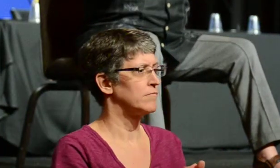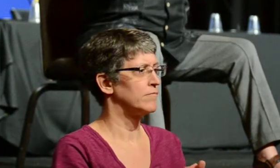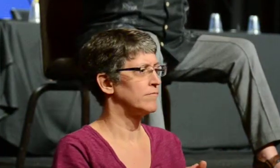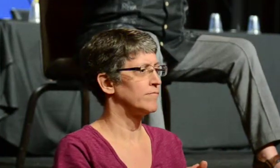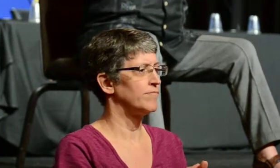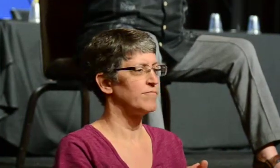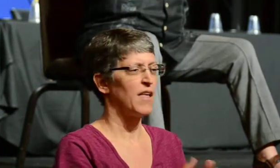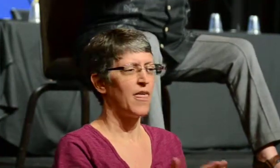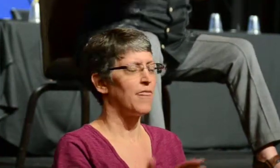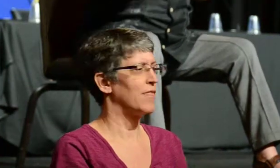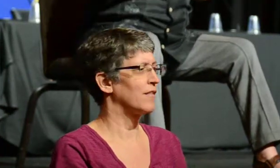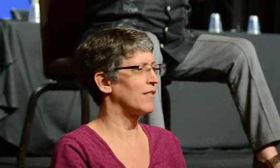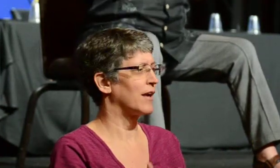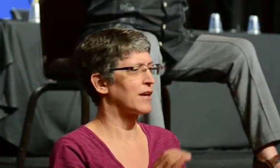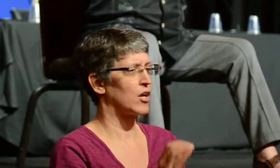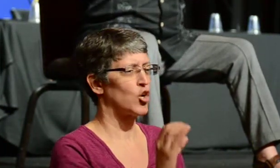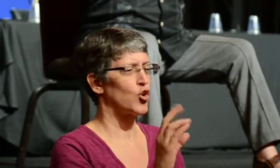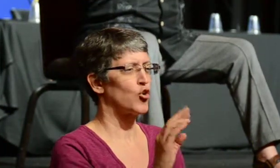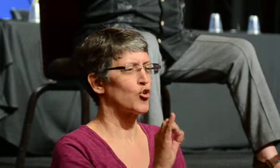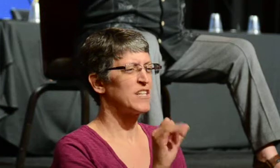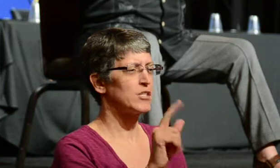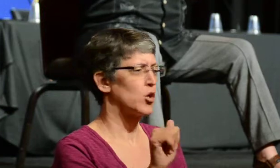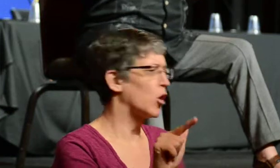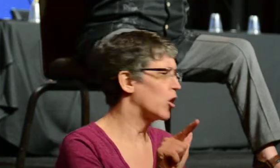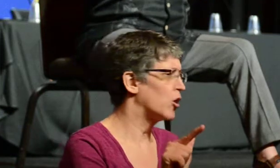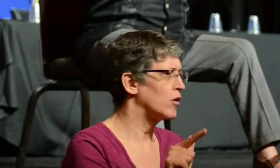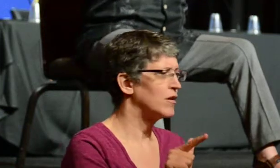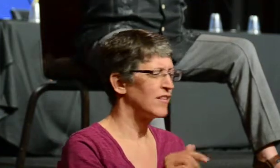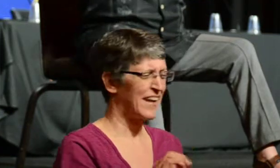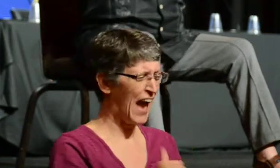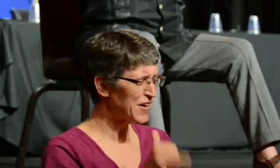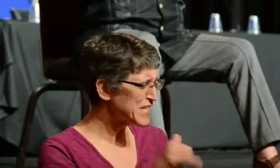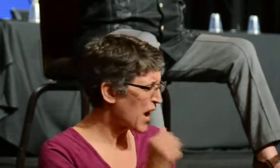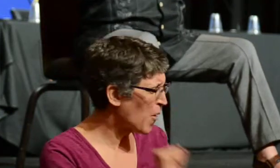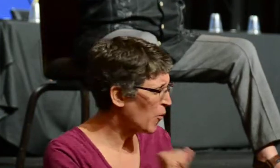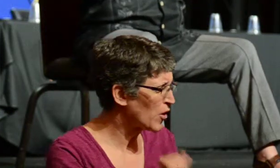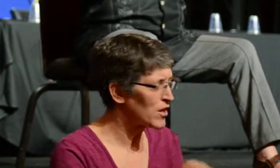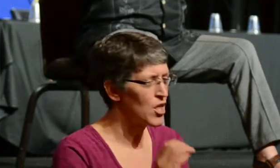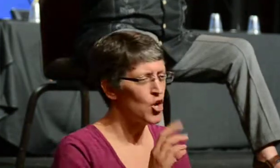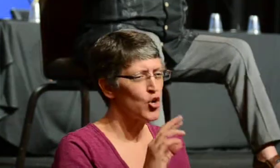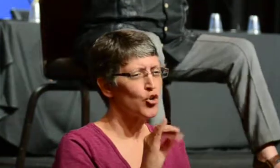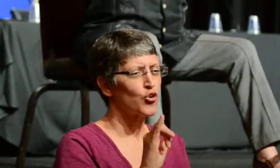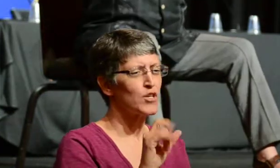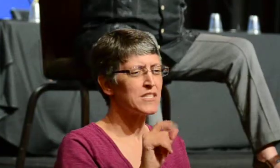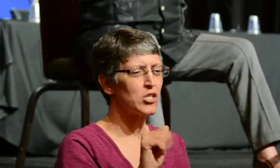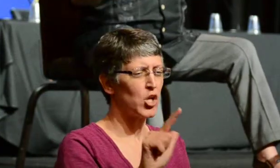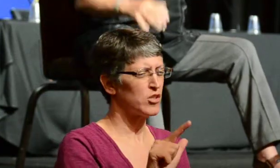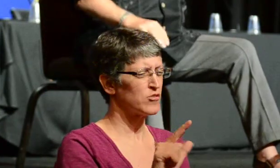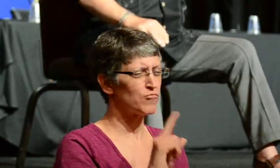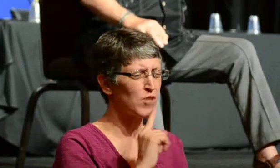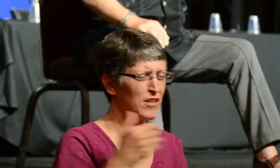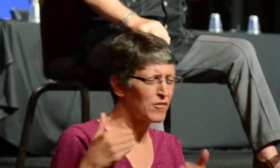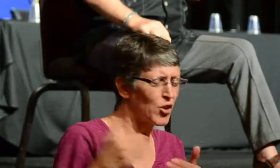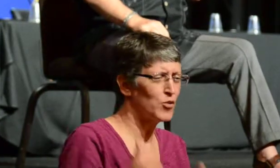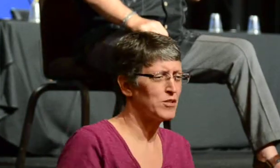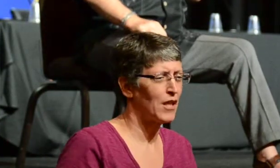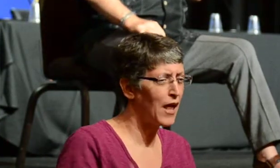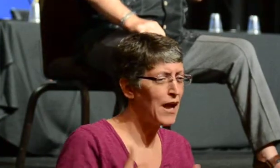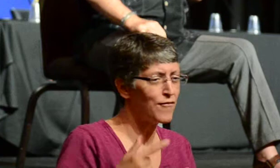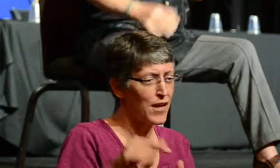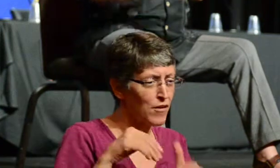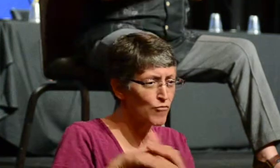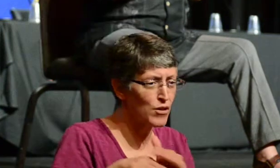even inanimate. How does a crystal work? I mean, the crystal is very close to life. It's reproducing, which is one of the